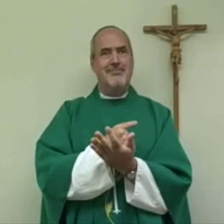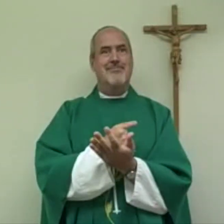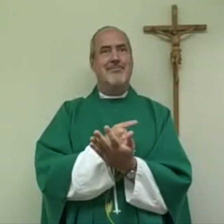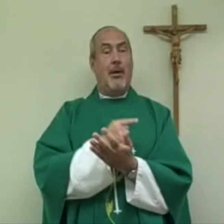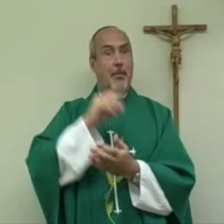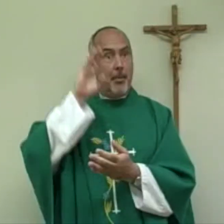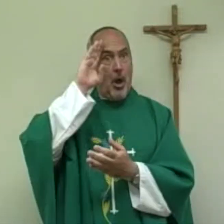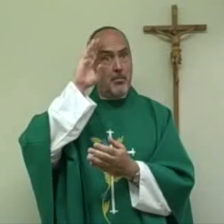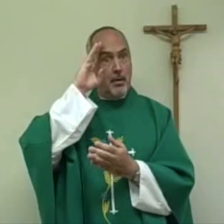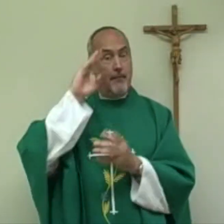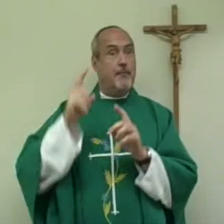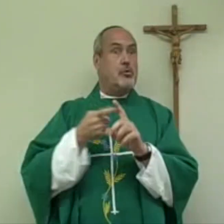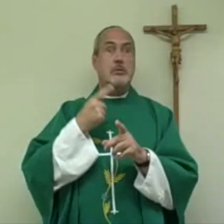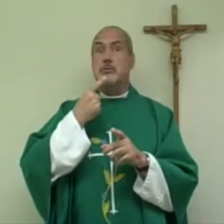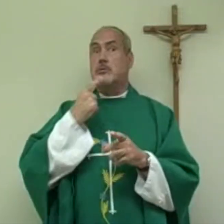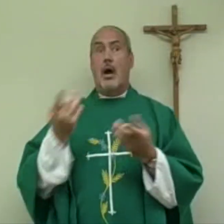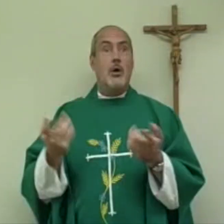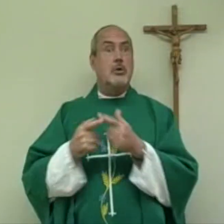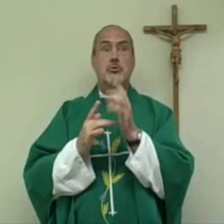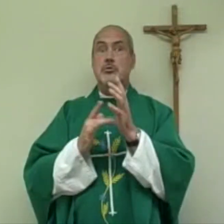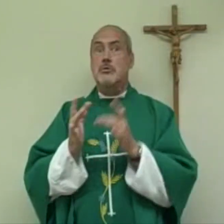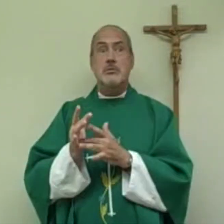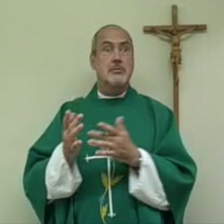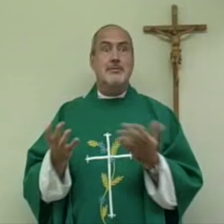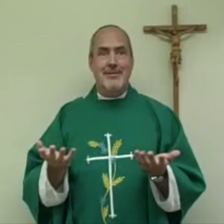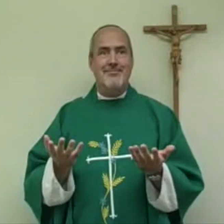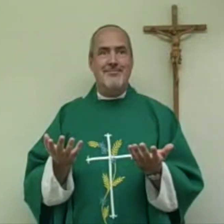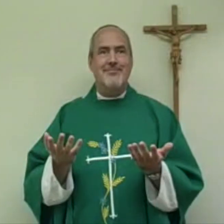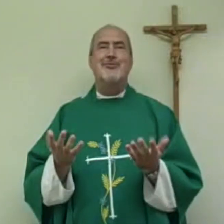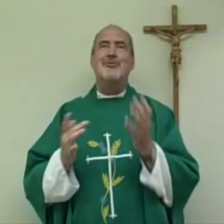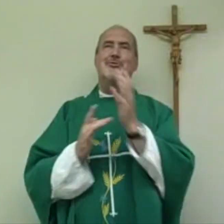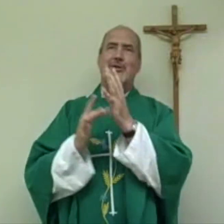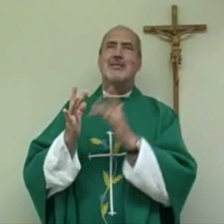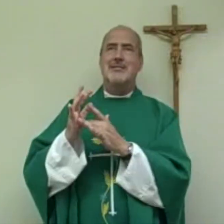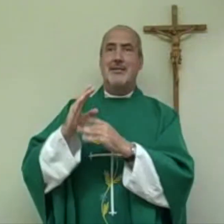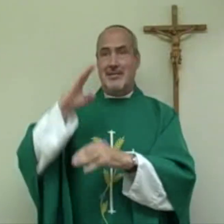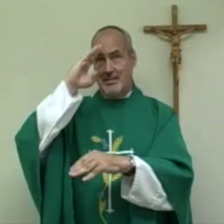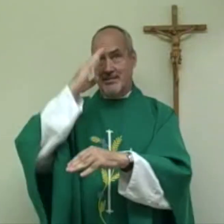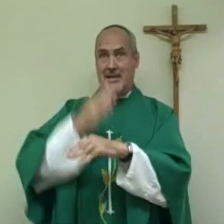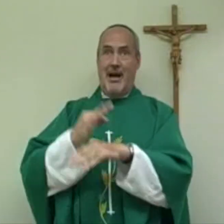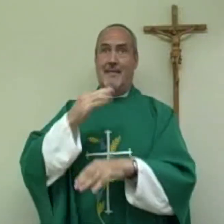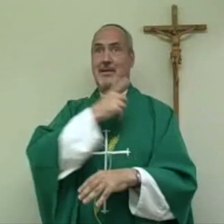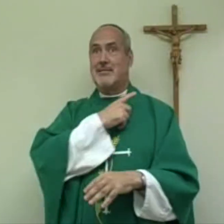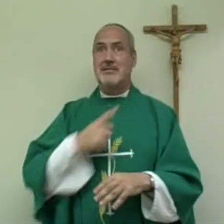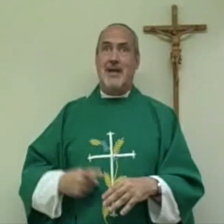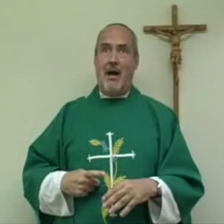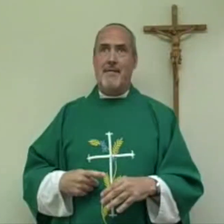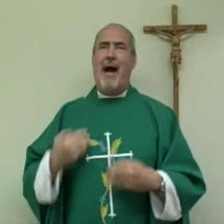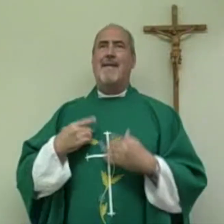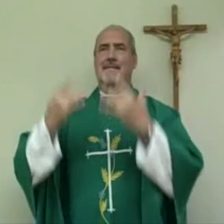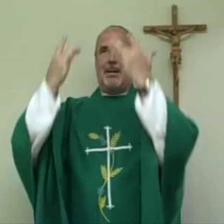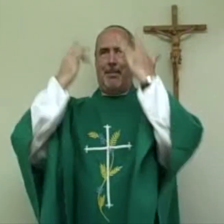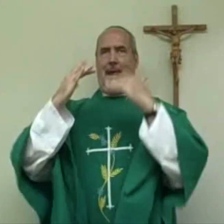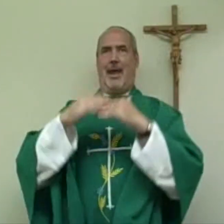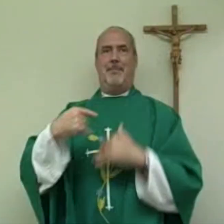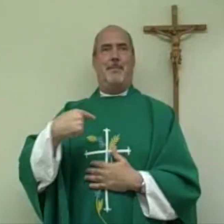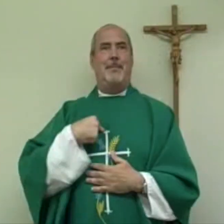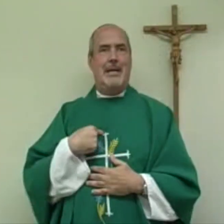It's interesting that today's gospel, Bartimaeus first told Jesus, he said, "Jesus, Son of David,